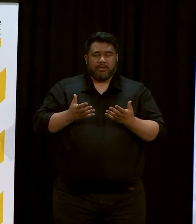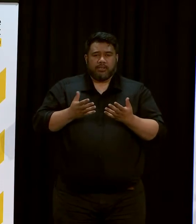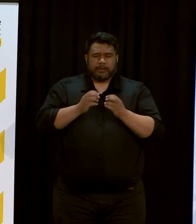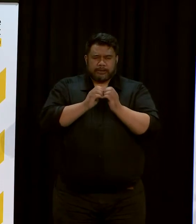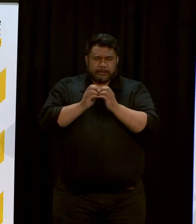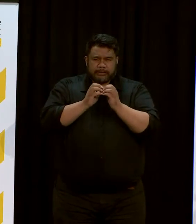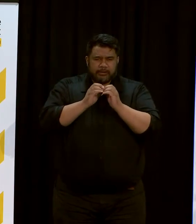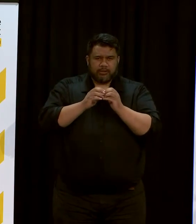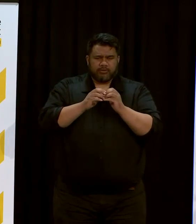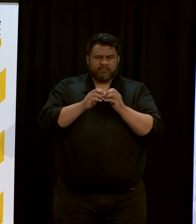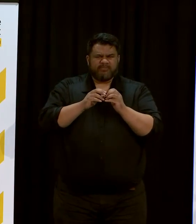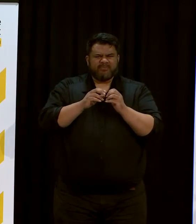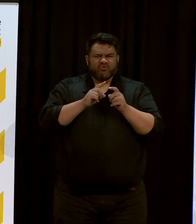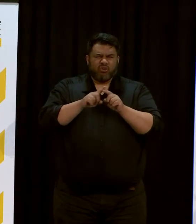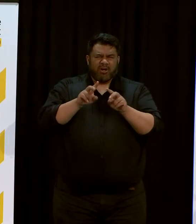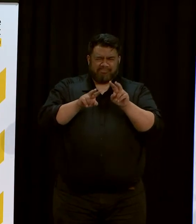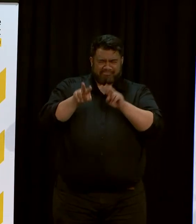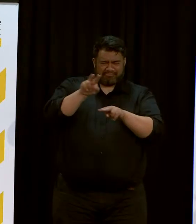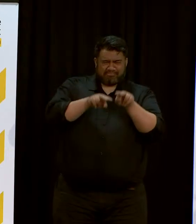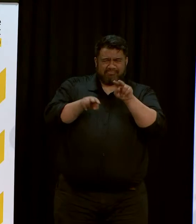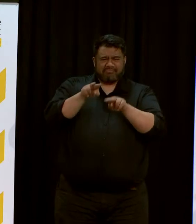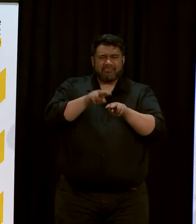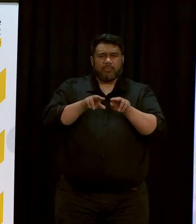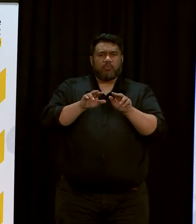see how we can safely